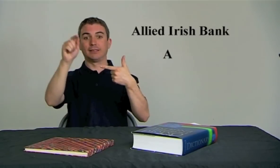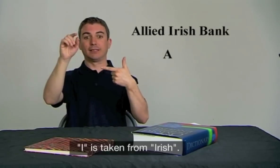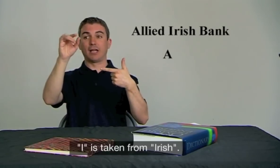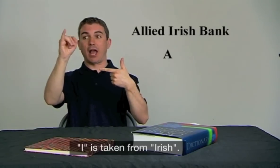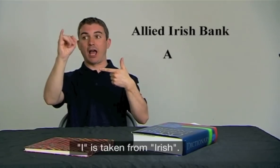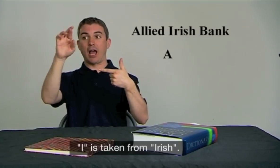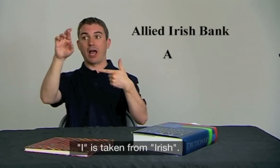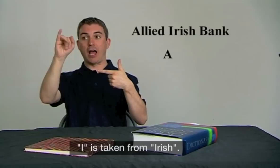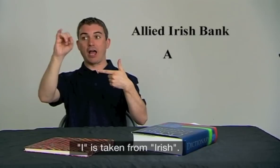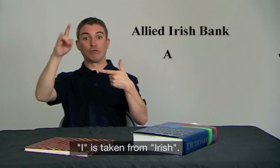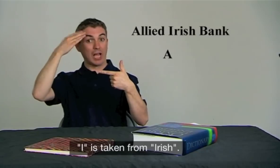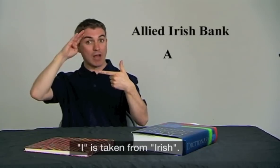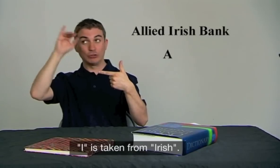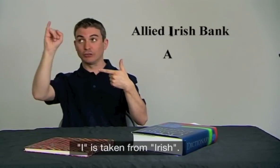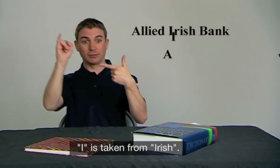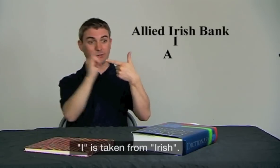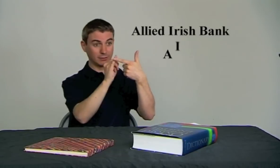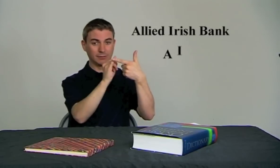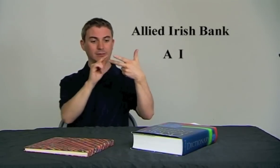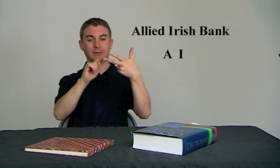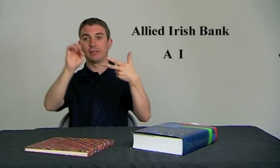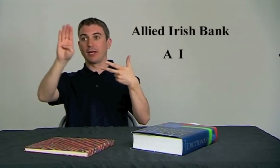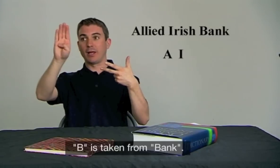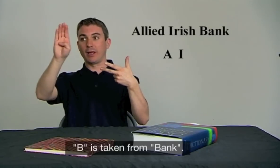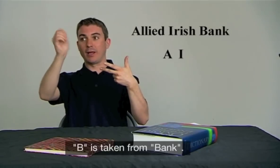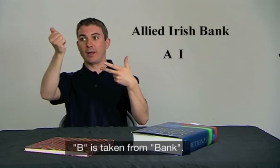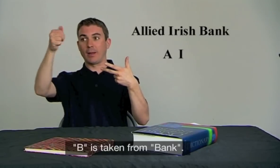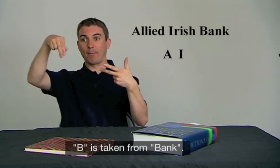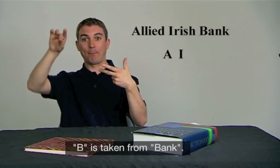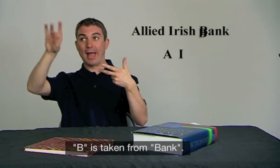I is taken from Irish, B is taken from Bank.